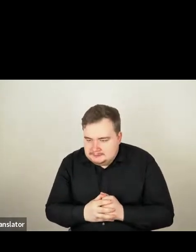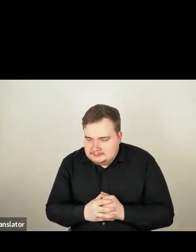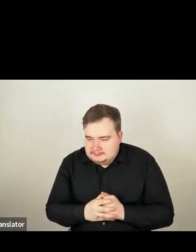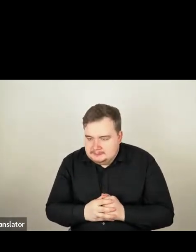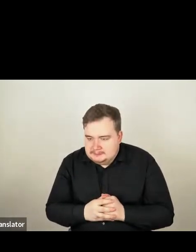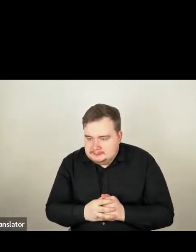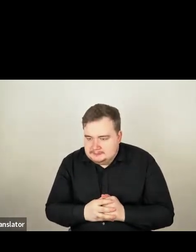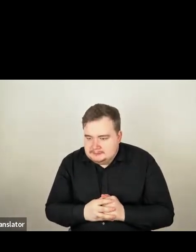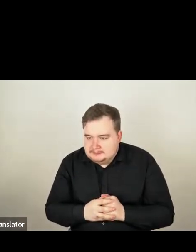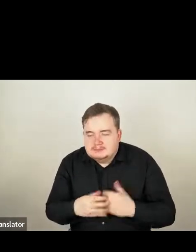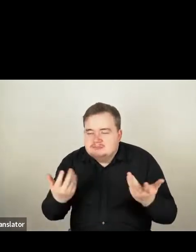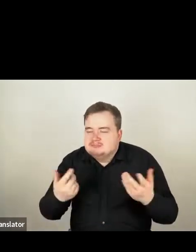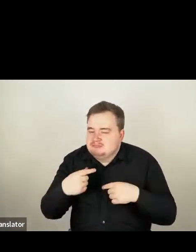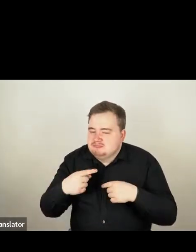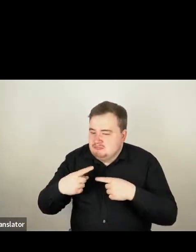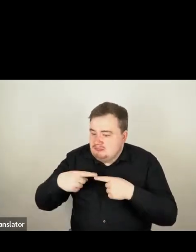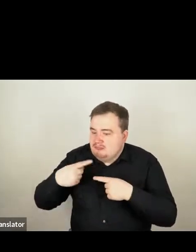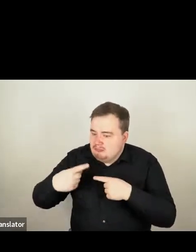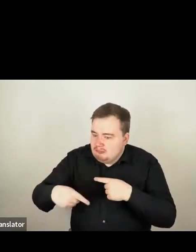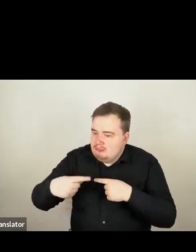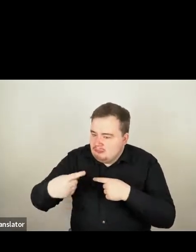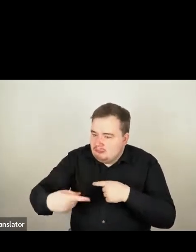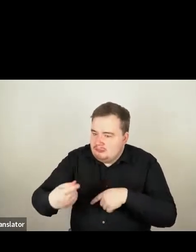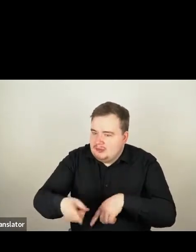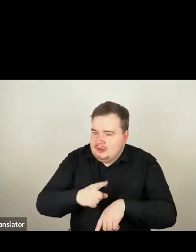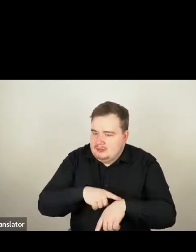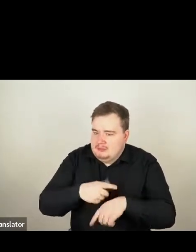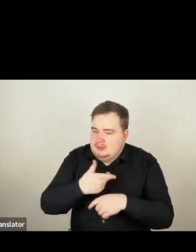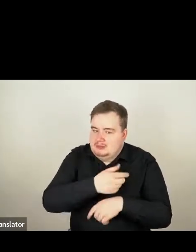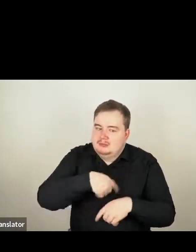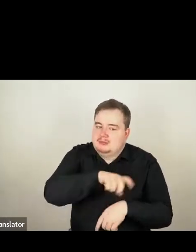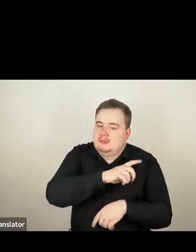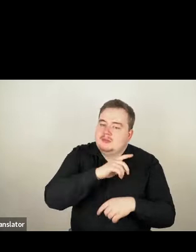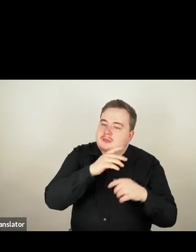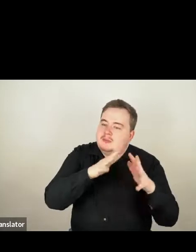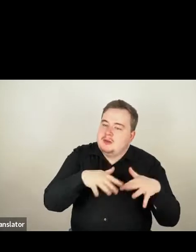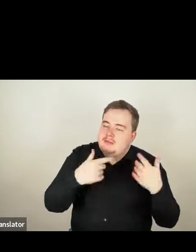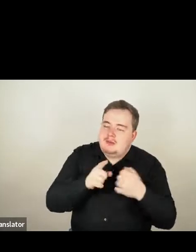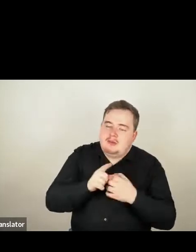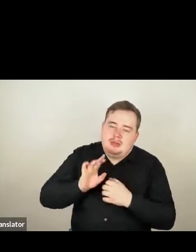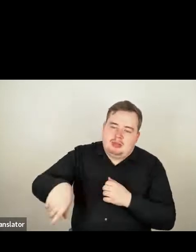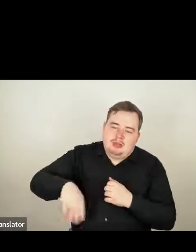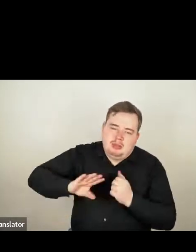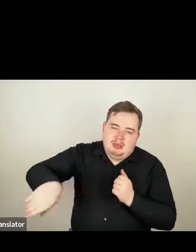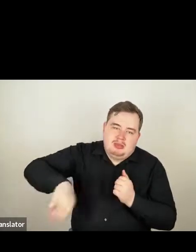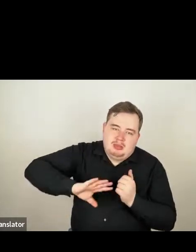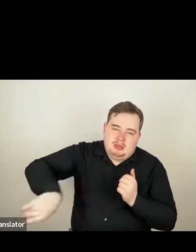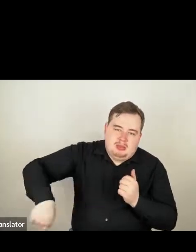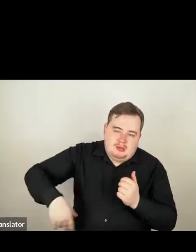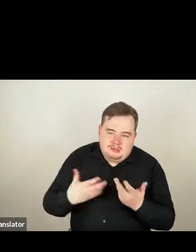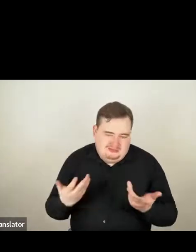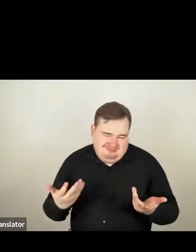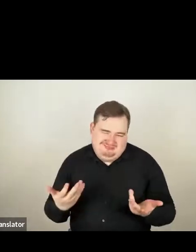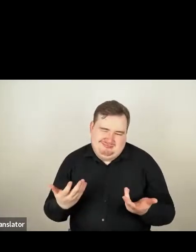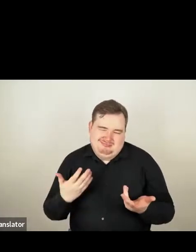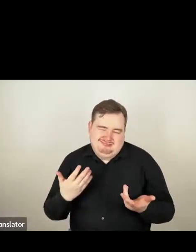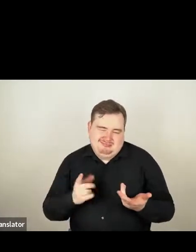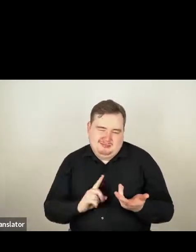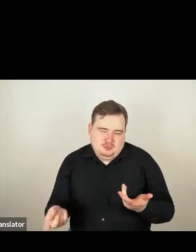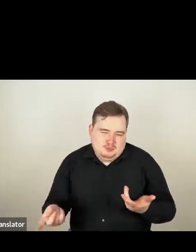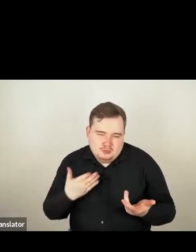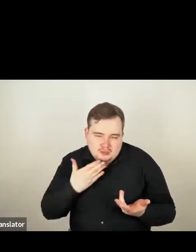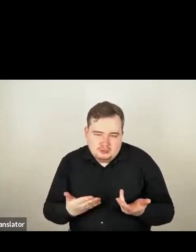that Parliament is changing. So childcare, it took, I think, 15 years to get